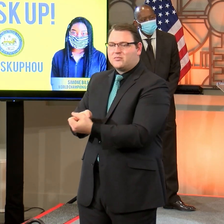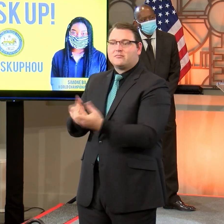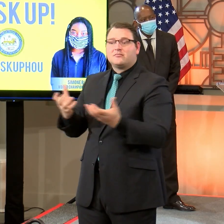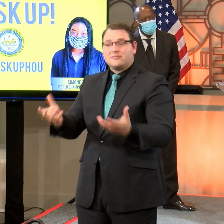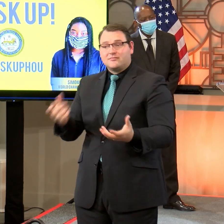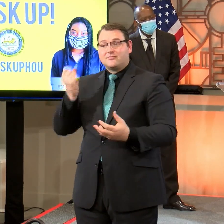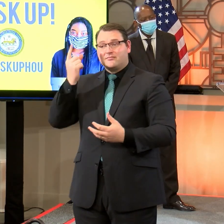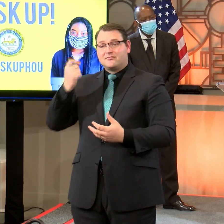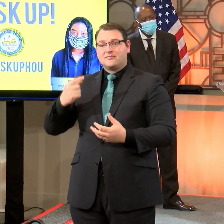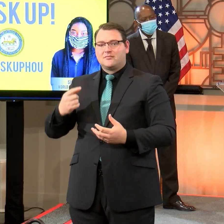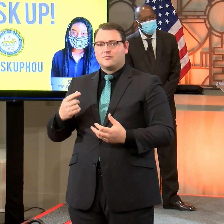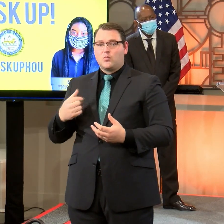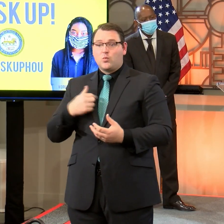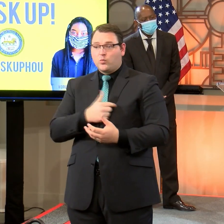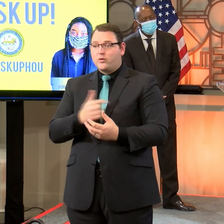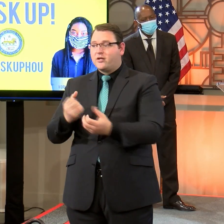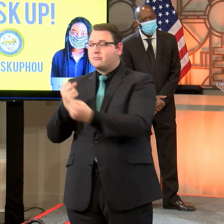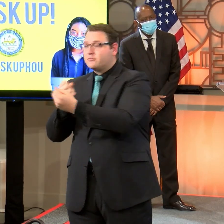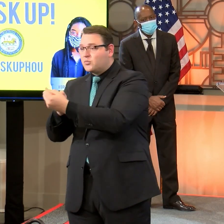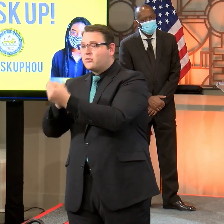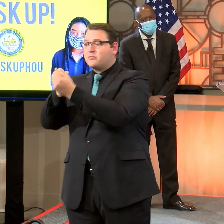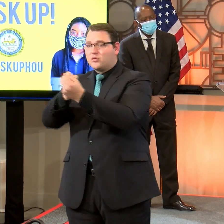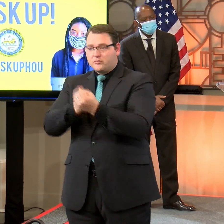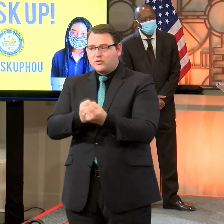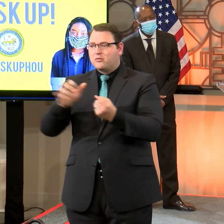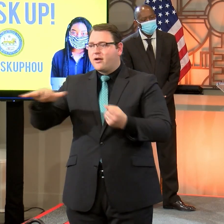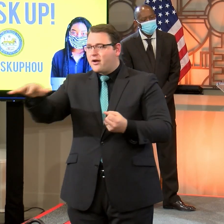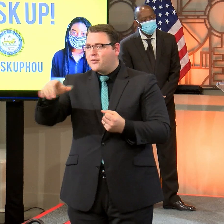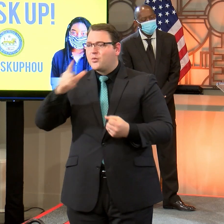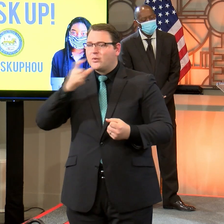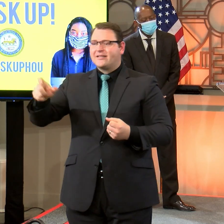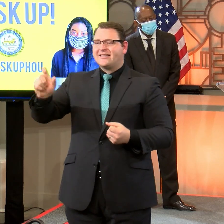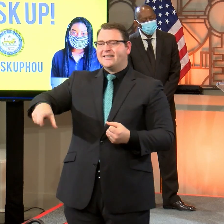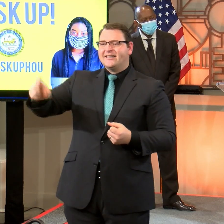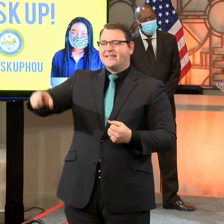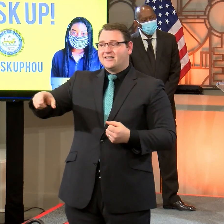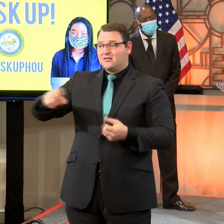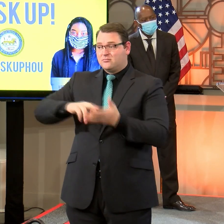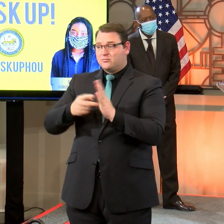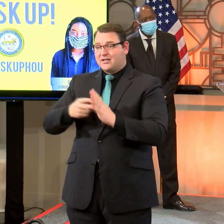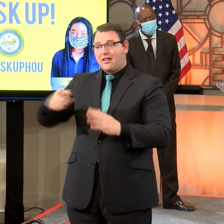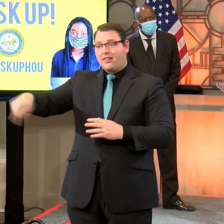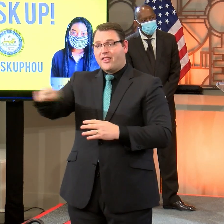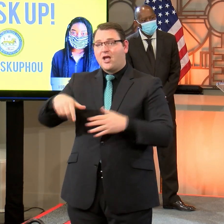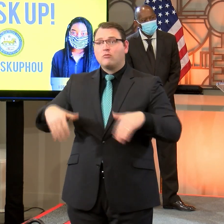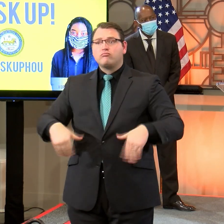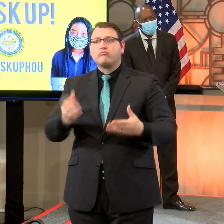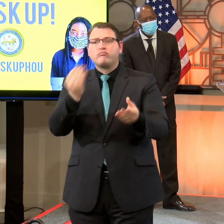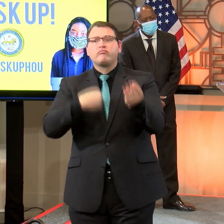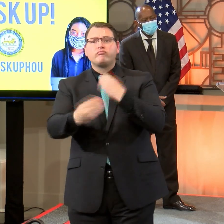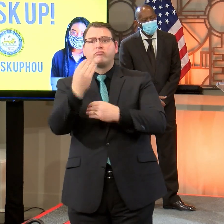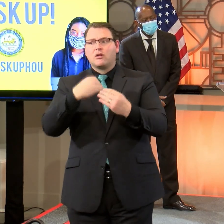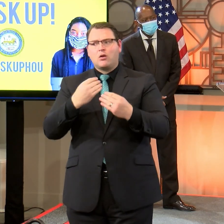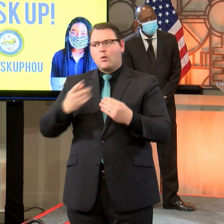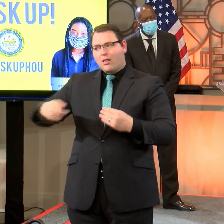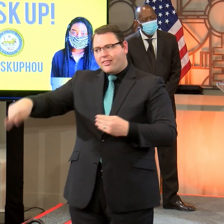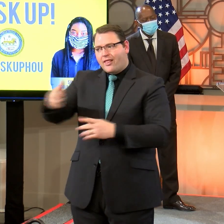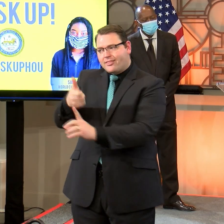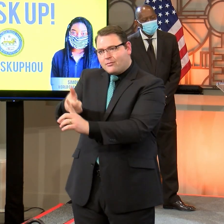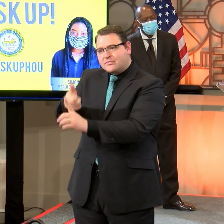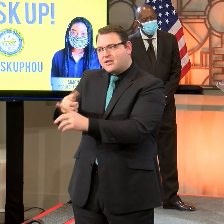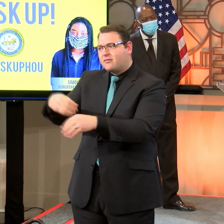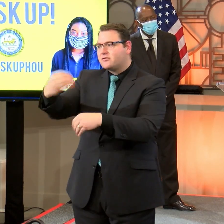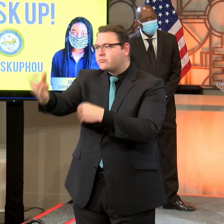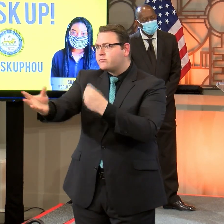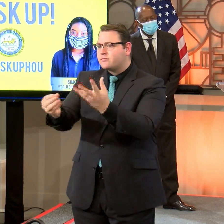is being done to help the most at-risk neighborhoods, it doesn't mean that those at-risk neighborhoods are not doing a lot of work to help others too. And so